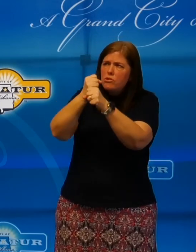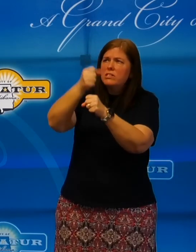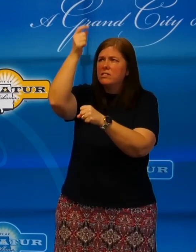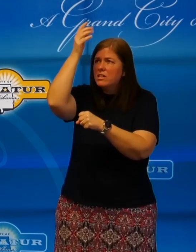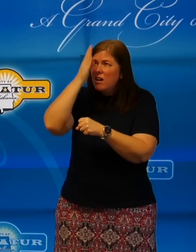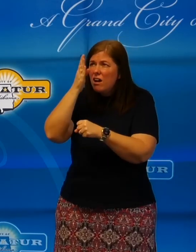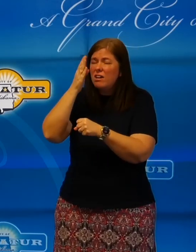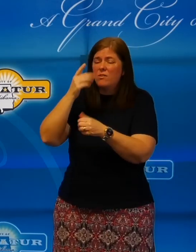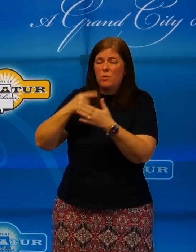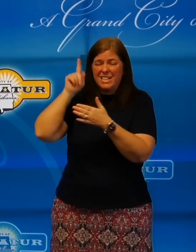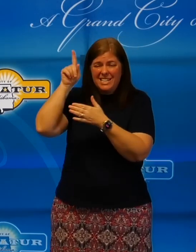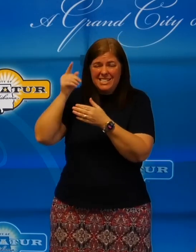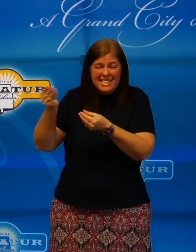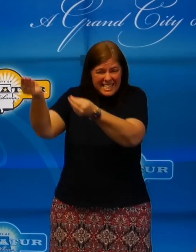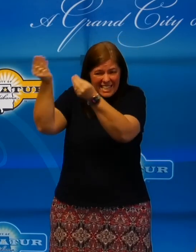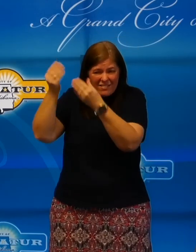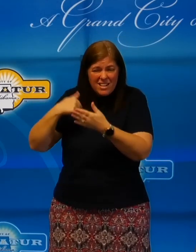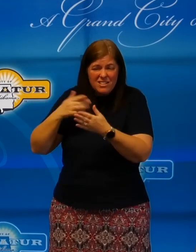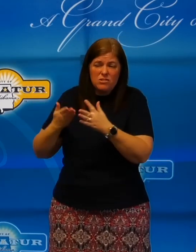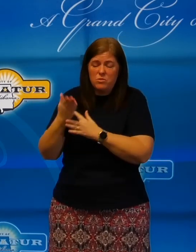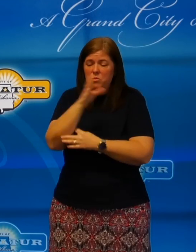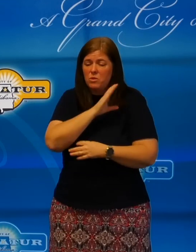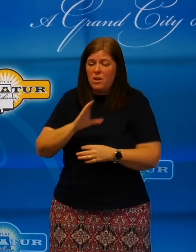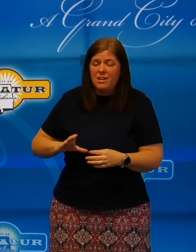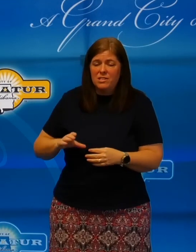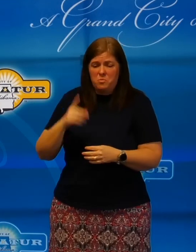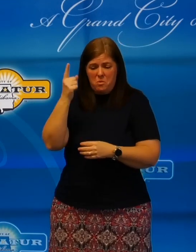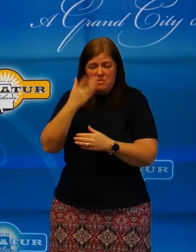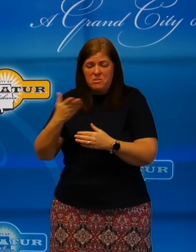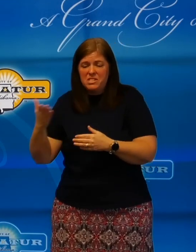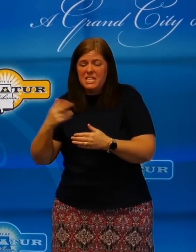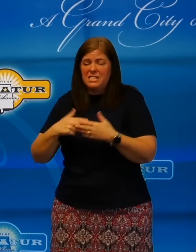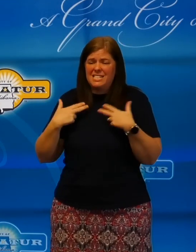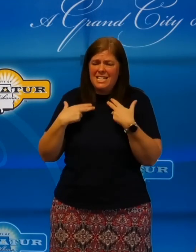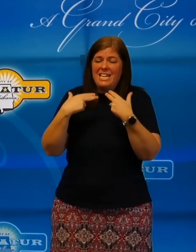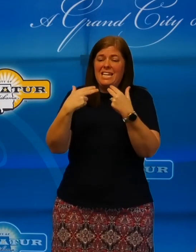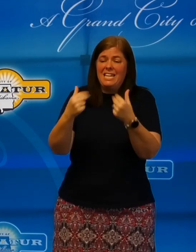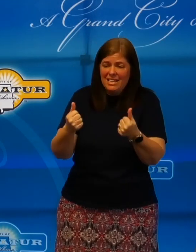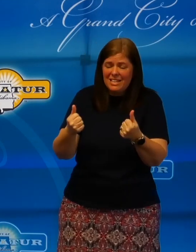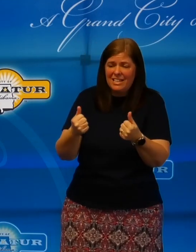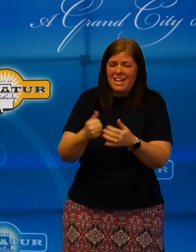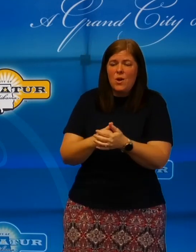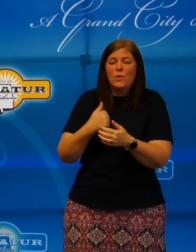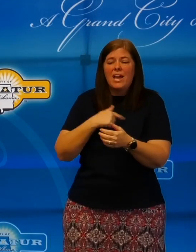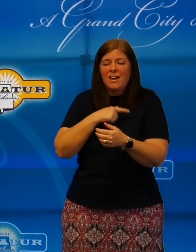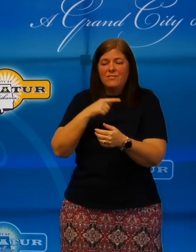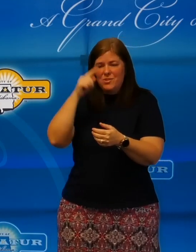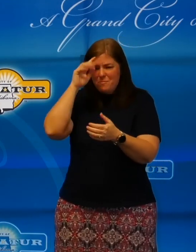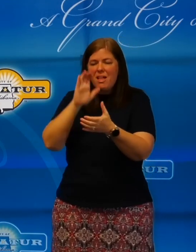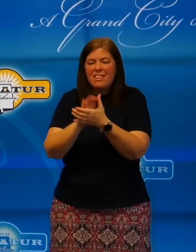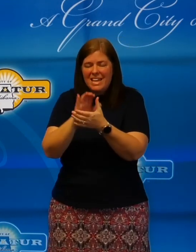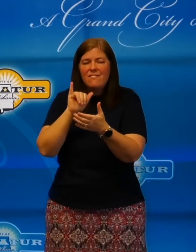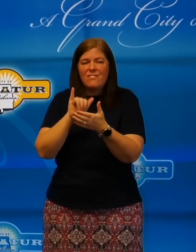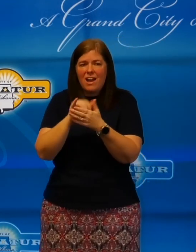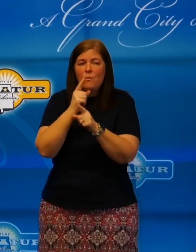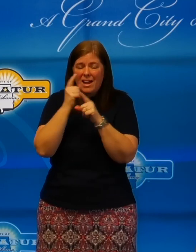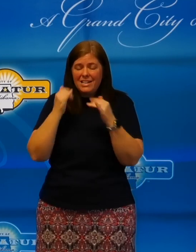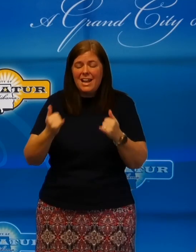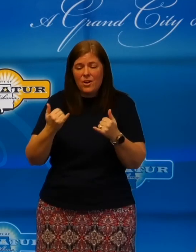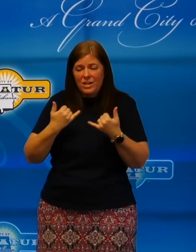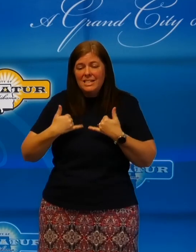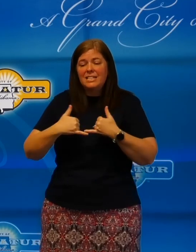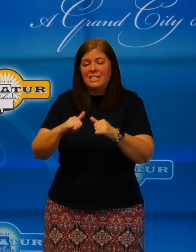through Christ. One of those things is healing and deliverance, and we have to believe that right now and continue to pray for those families that